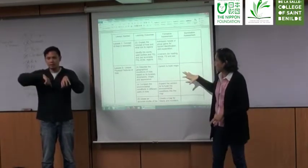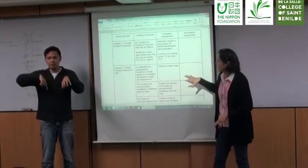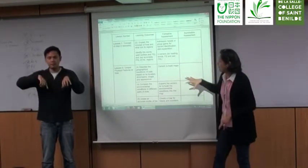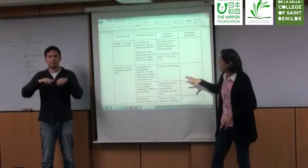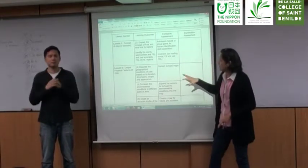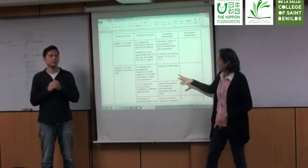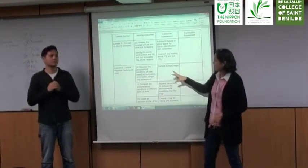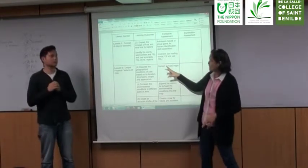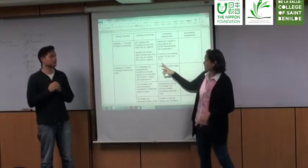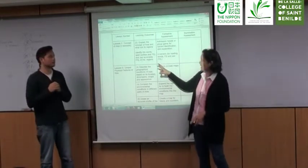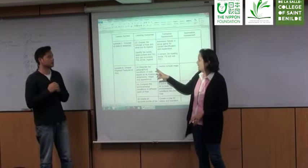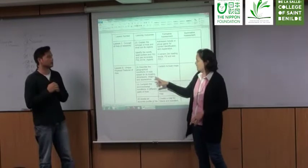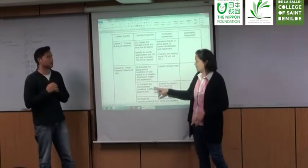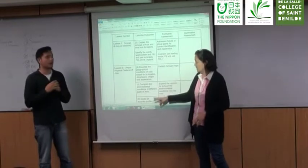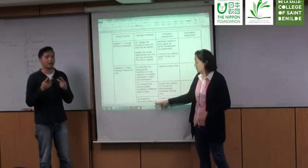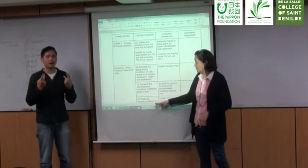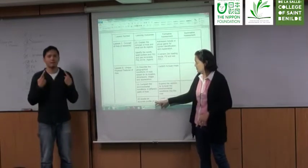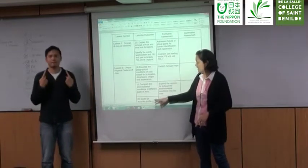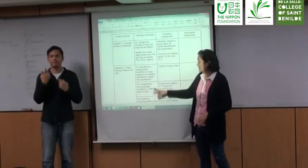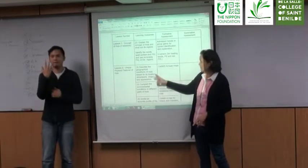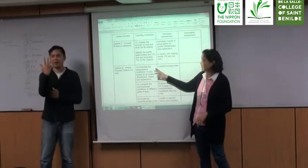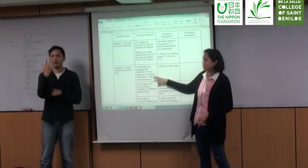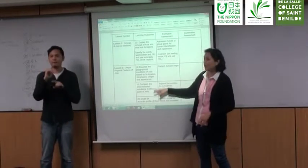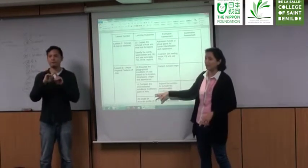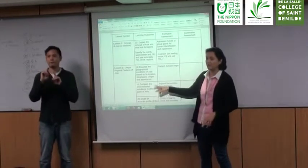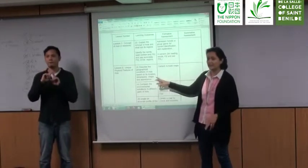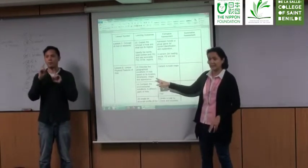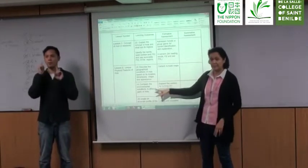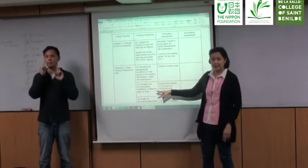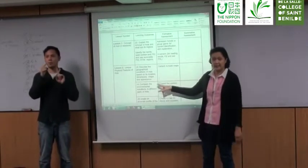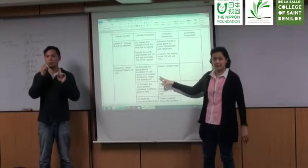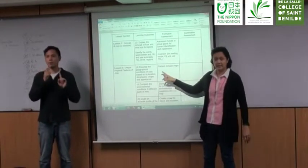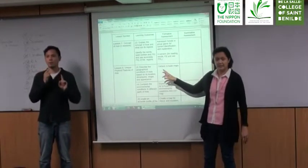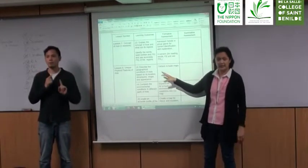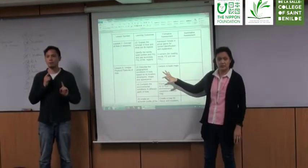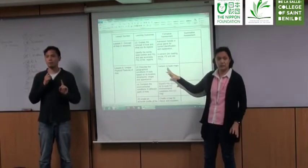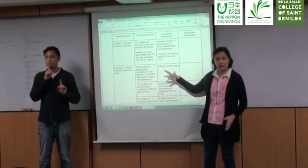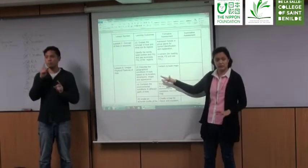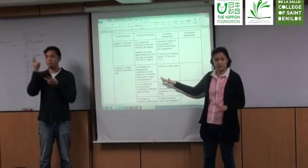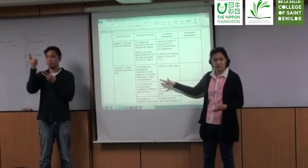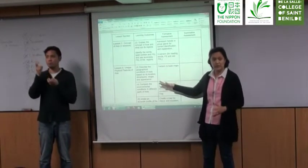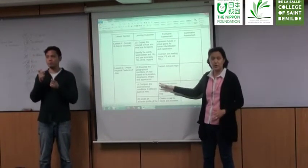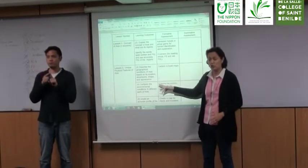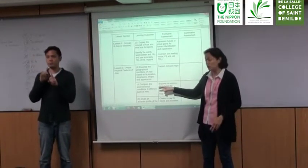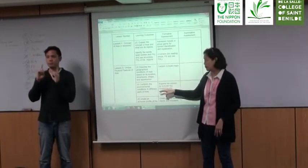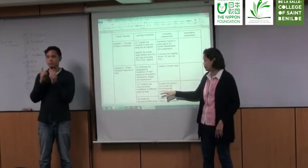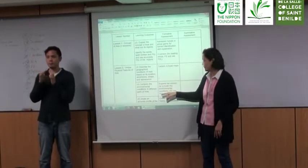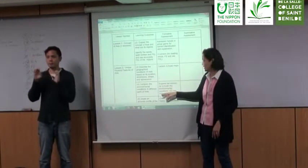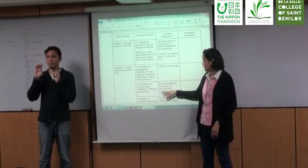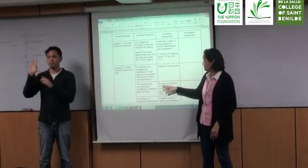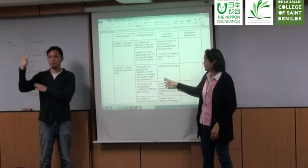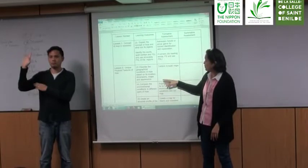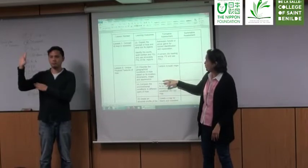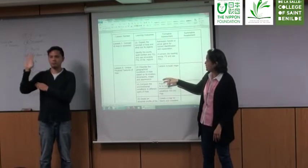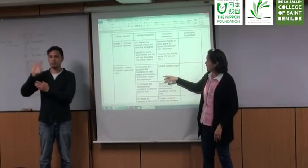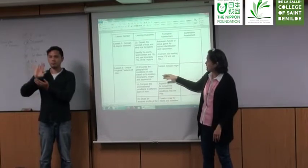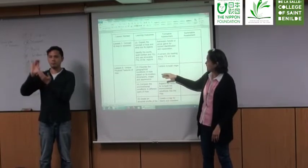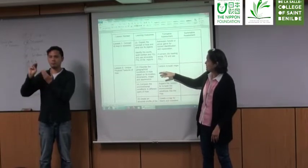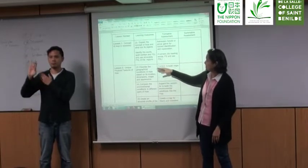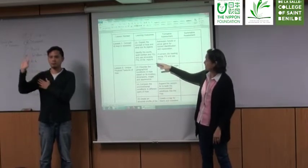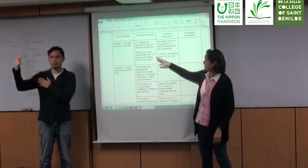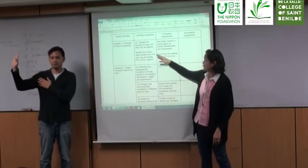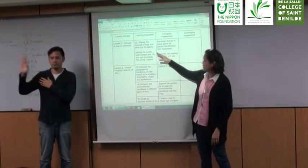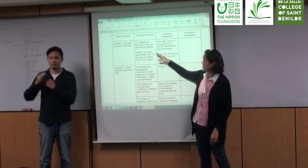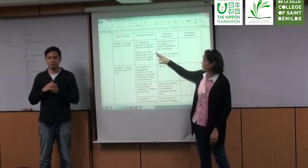So there are 5 learning outcomes. These are from the depth and Ano yung sa... If you notice,